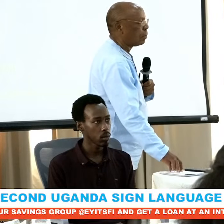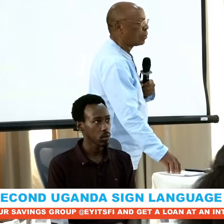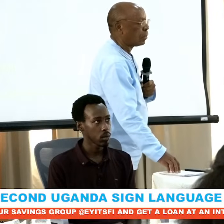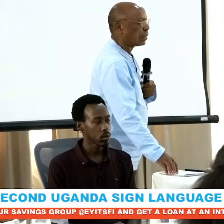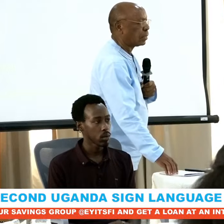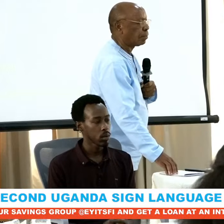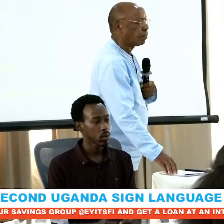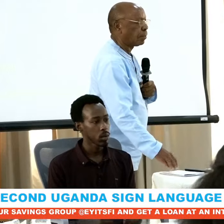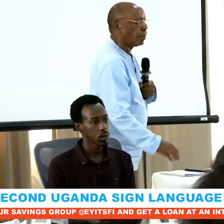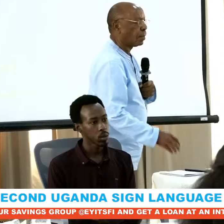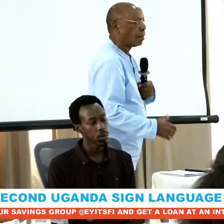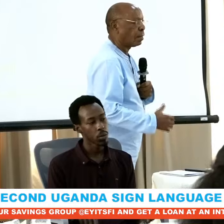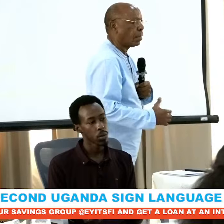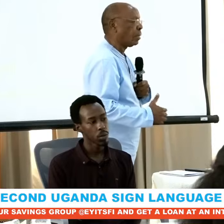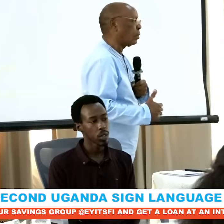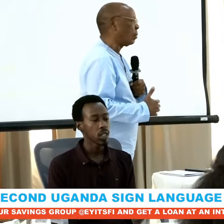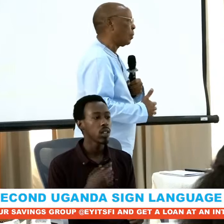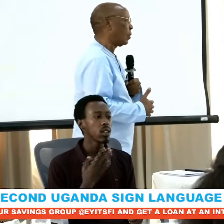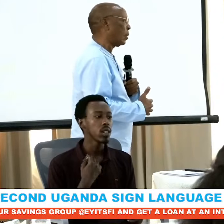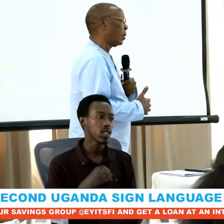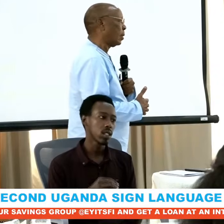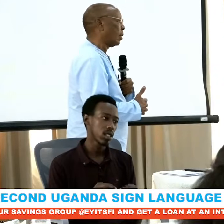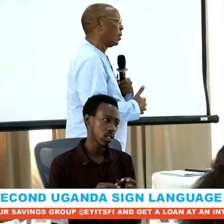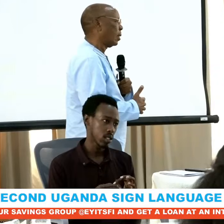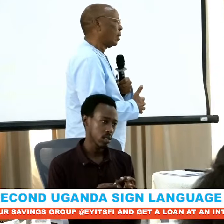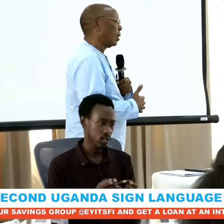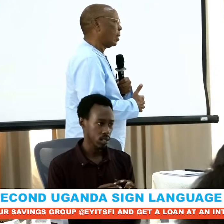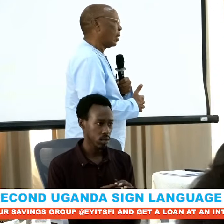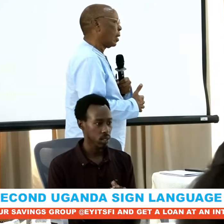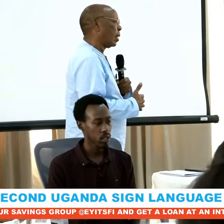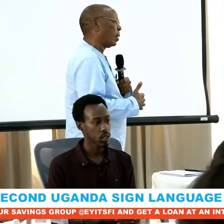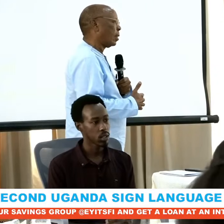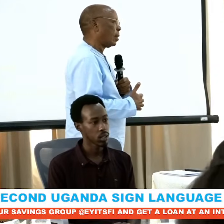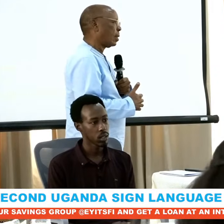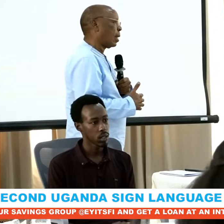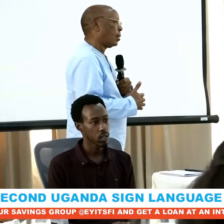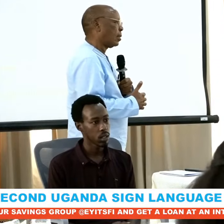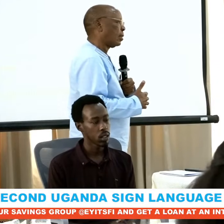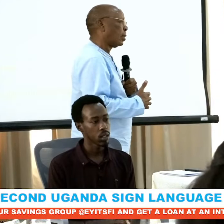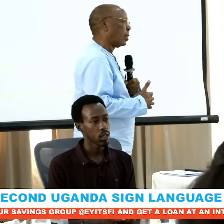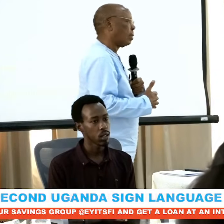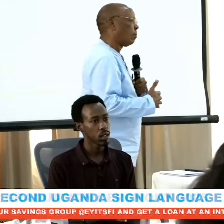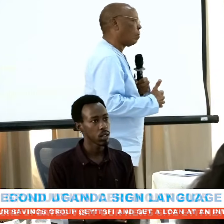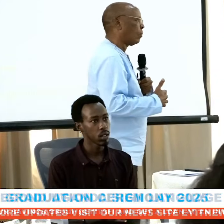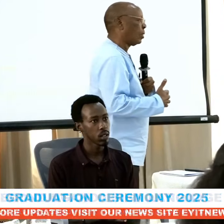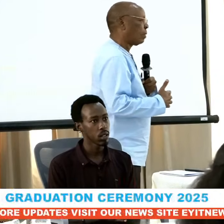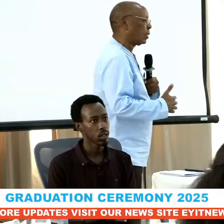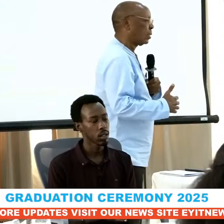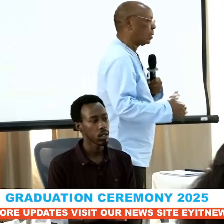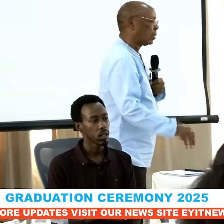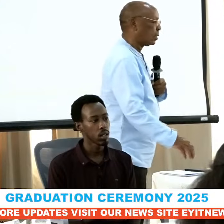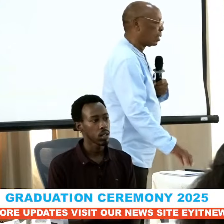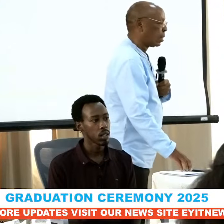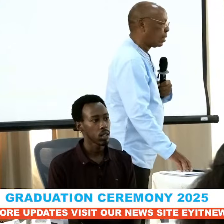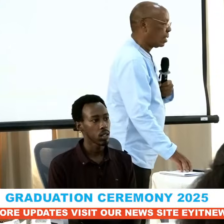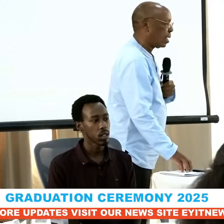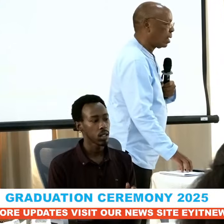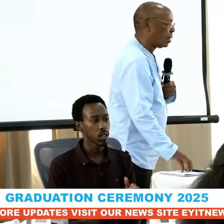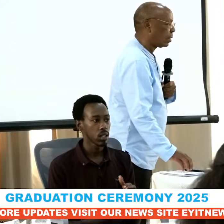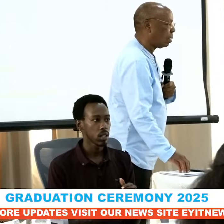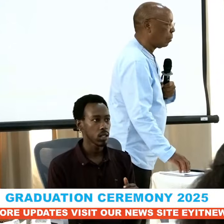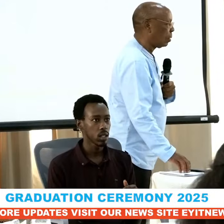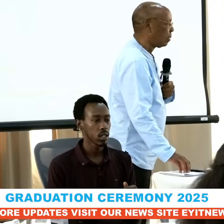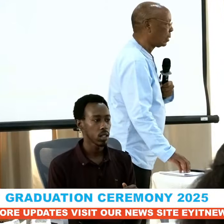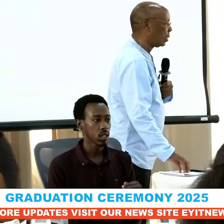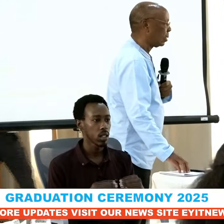human resource that we need to build. And at the level of universities, I think other